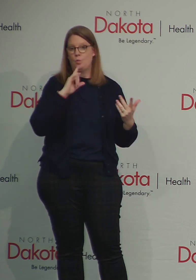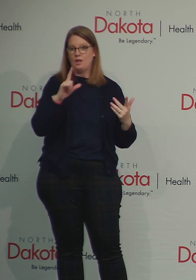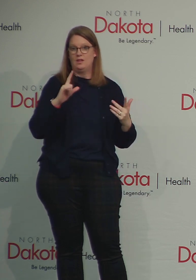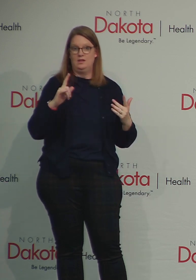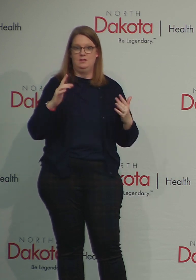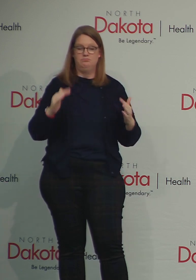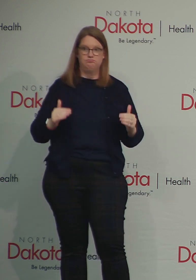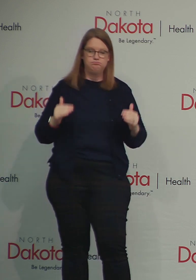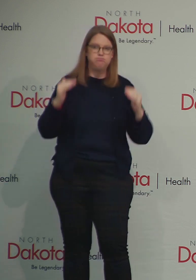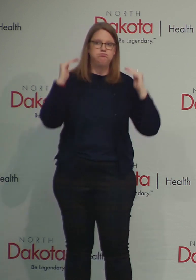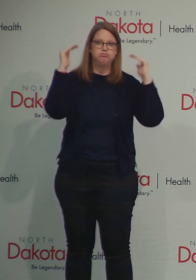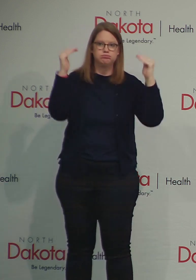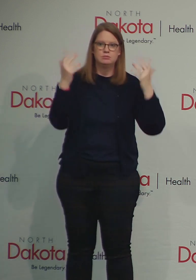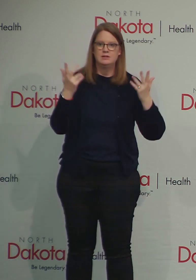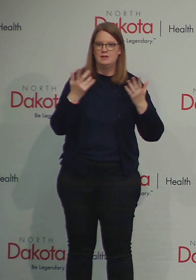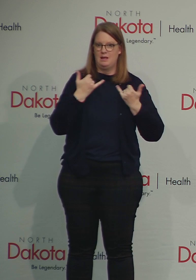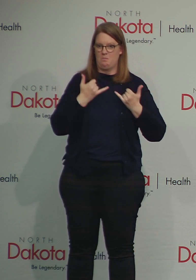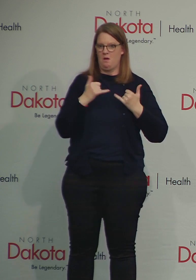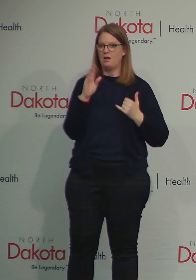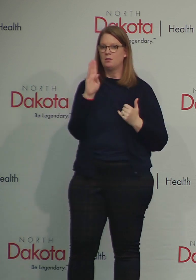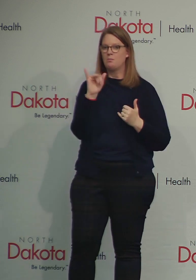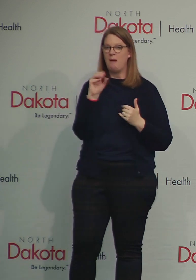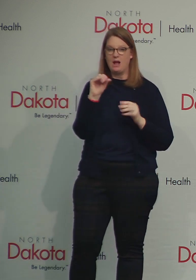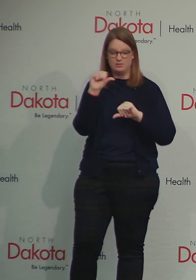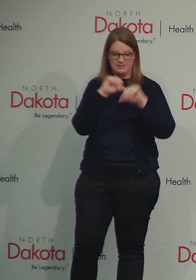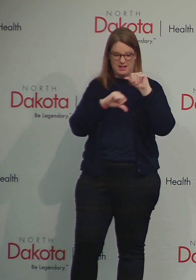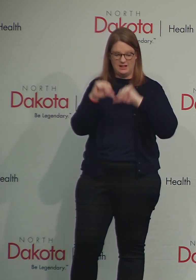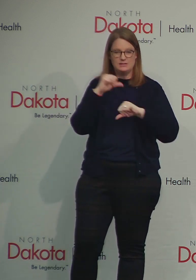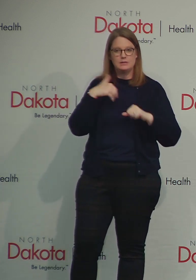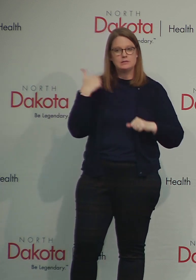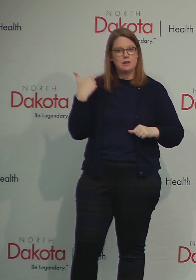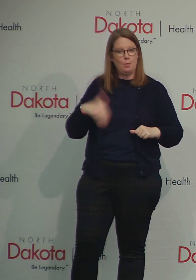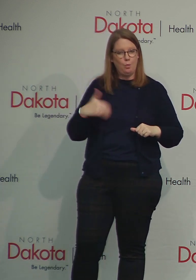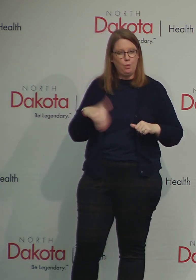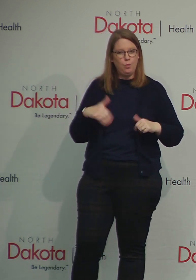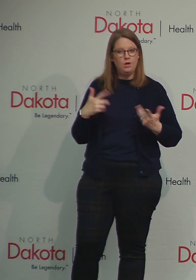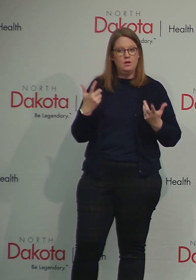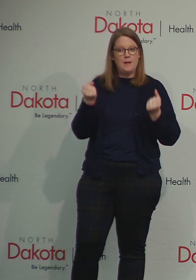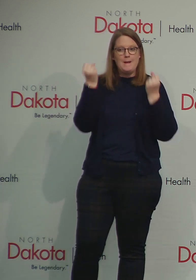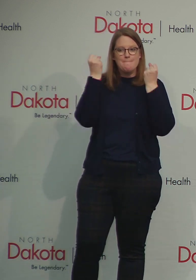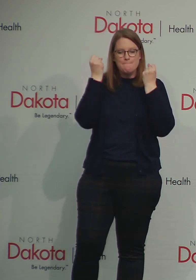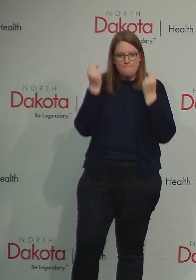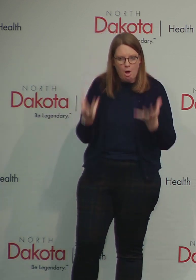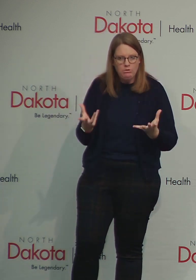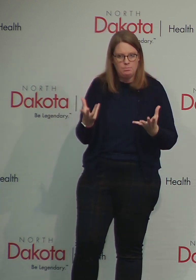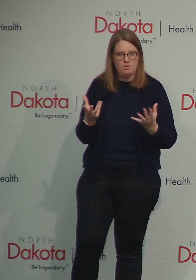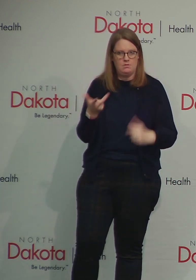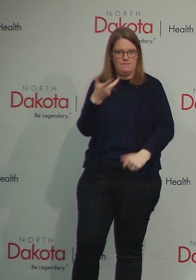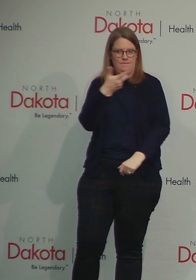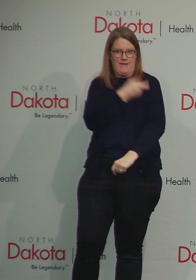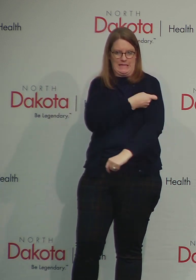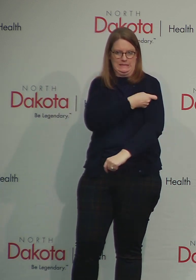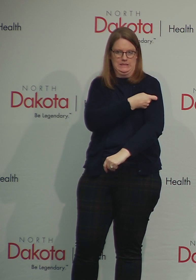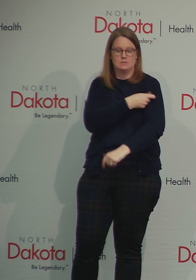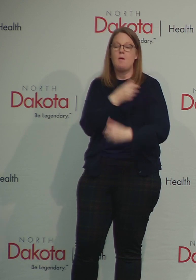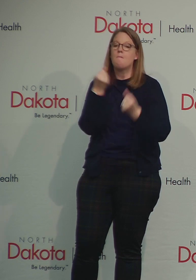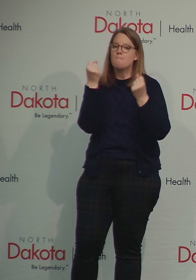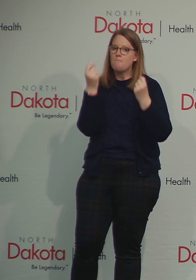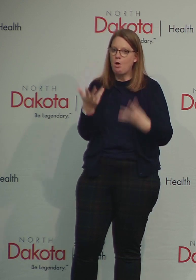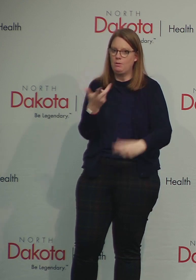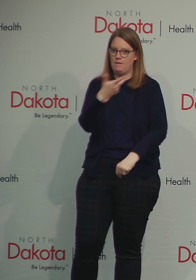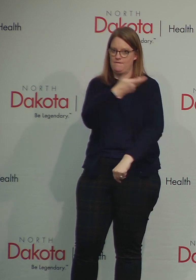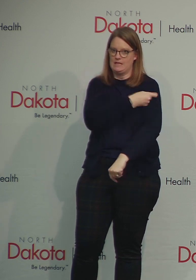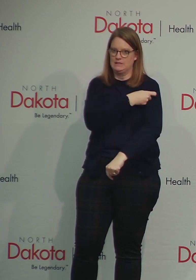advances in modern biosciences that have delivered for us multiple effective vaccines. And we